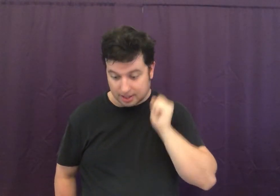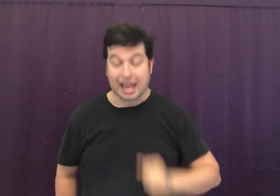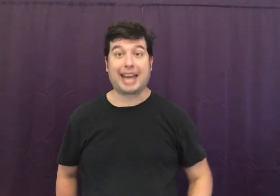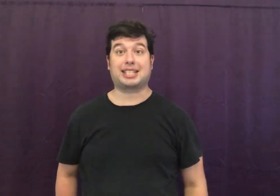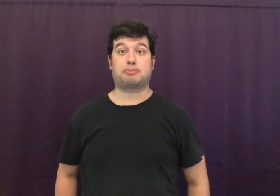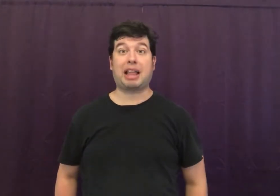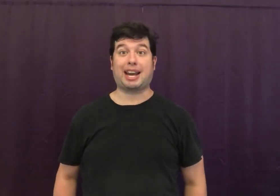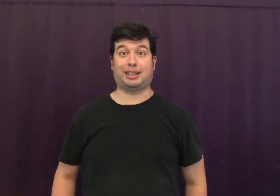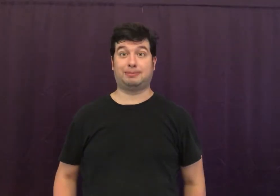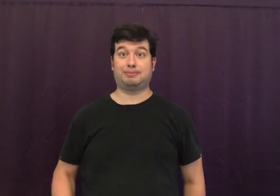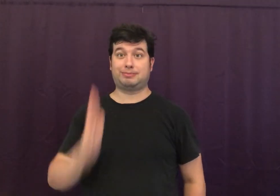Explain.